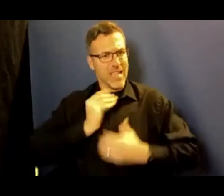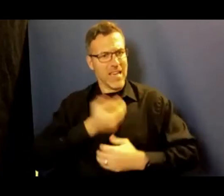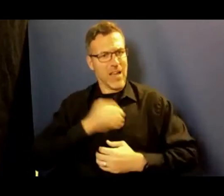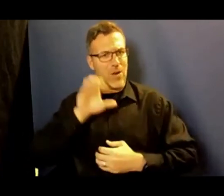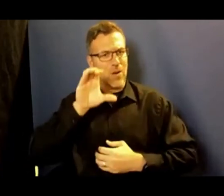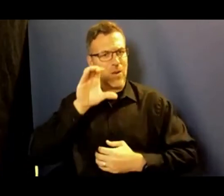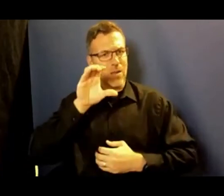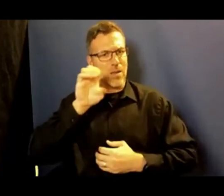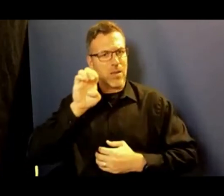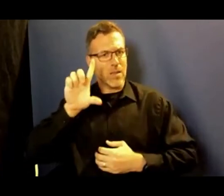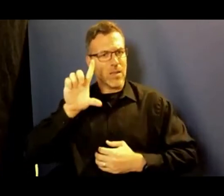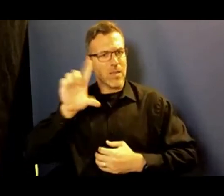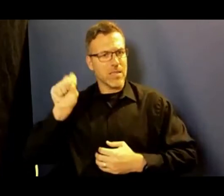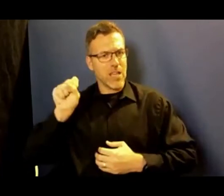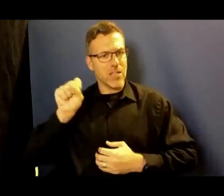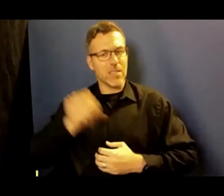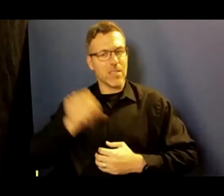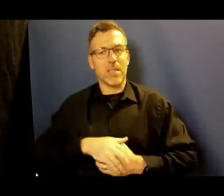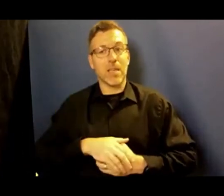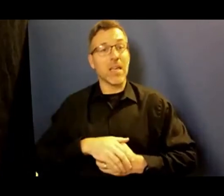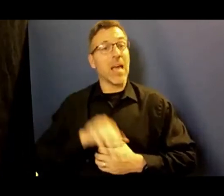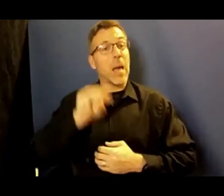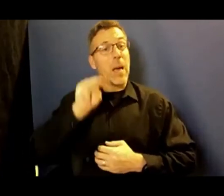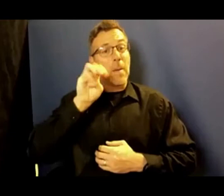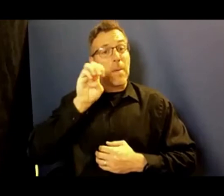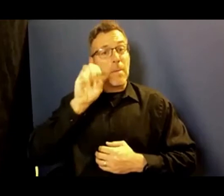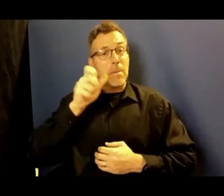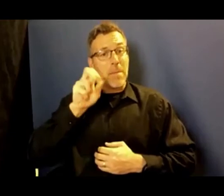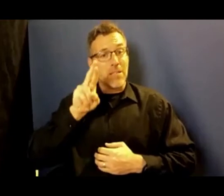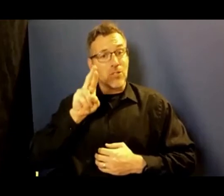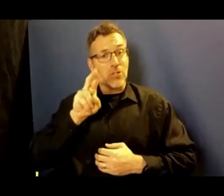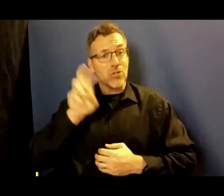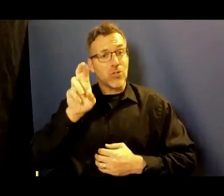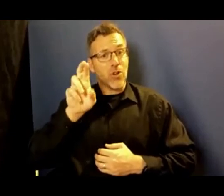That messenger RNA falls apart very quickly